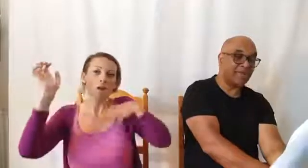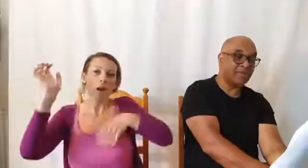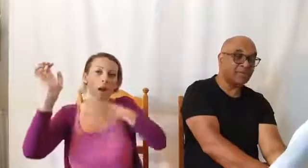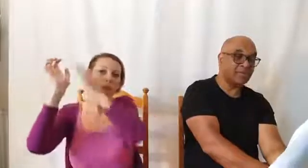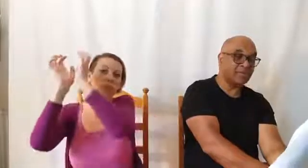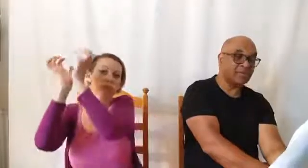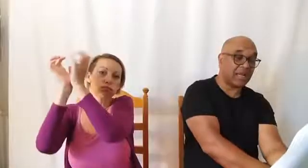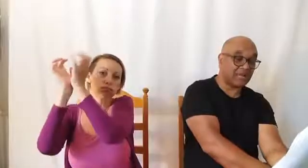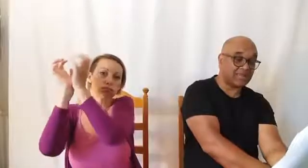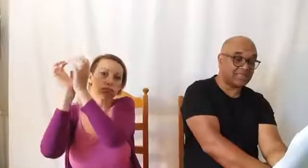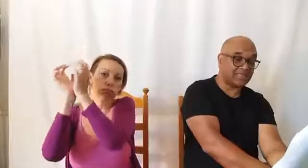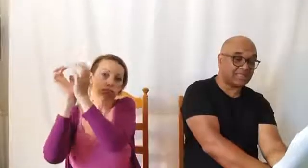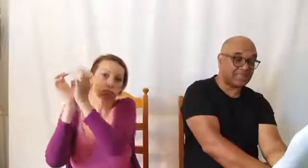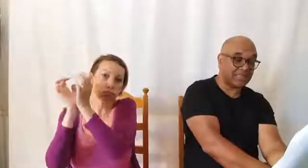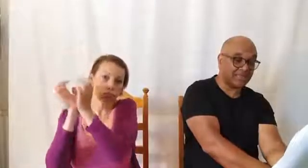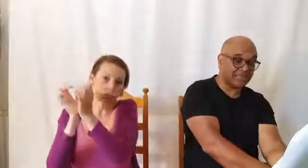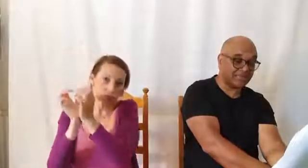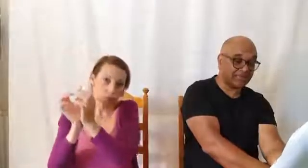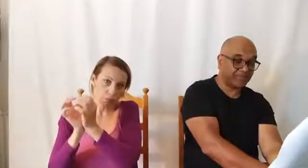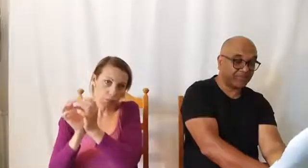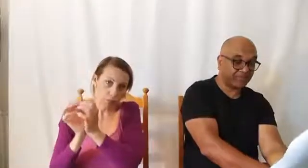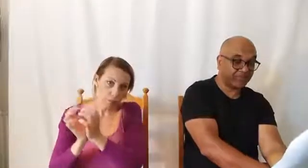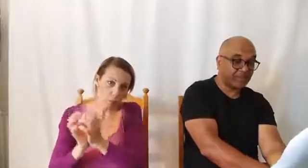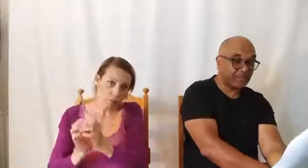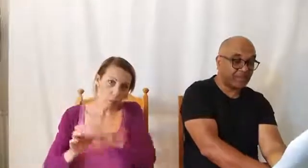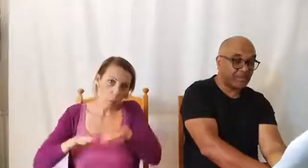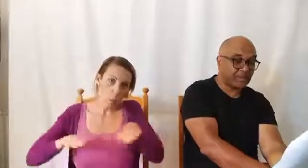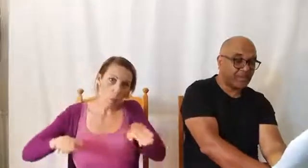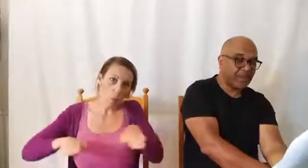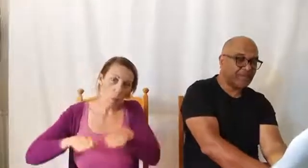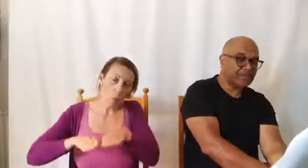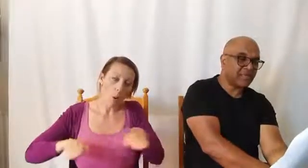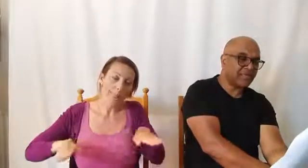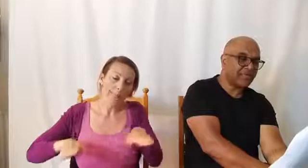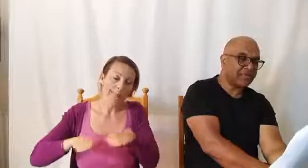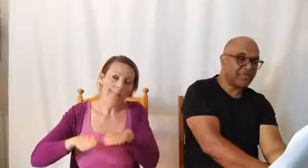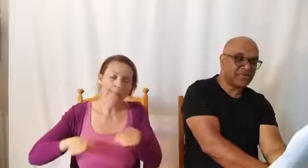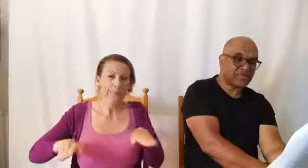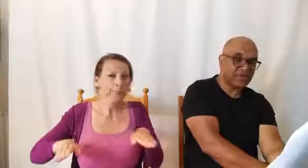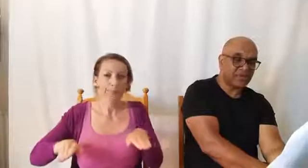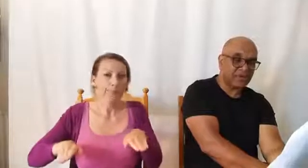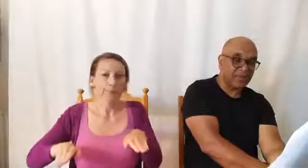he was close to the seabed. Ben was unaware of the danger that lurked below.